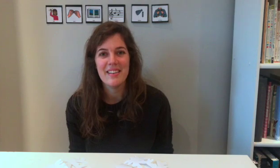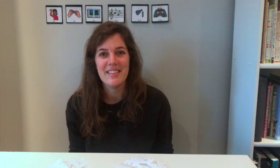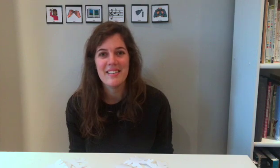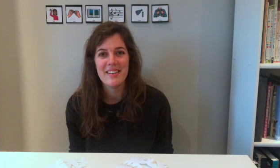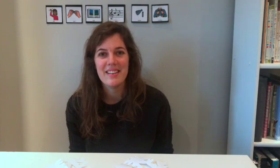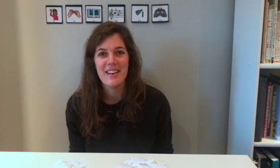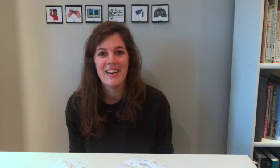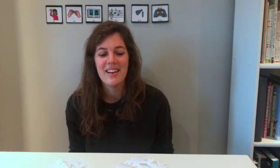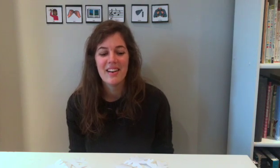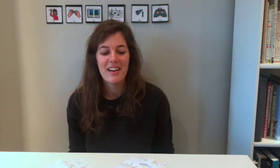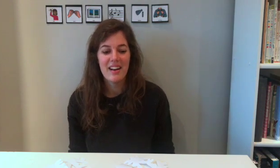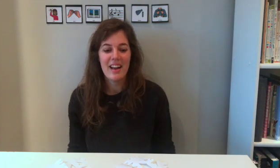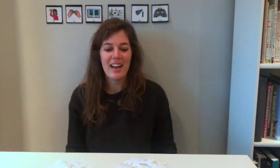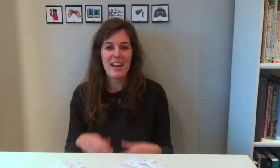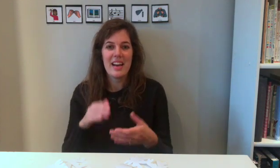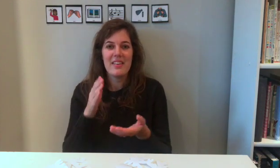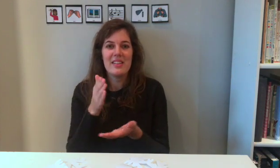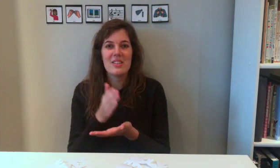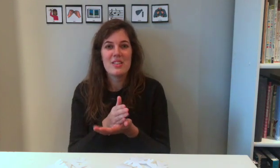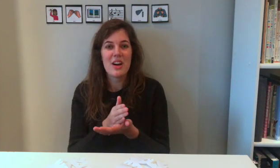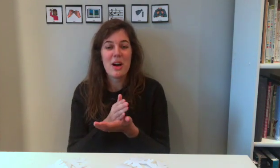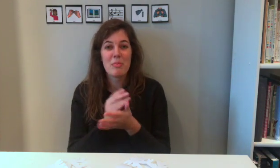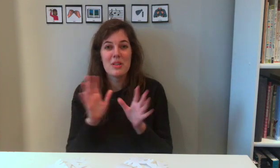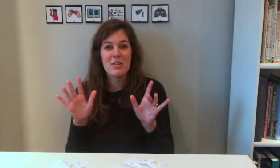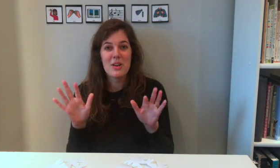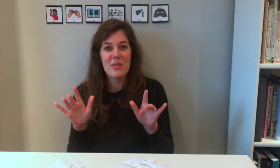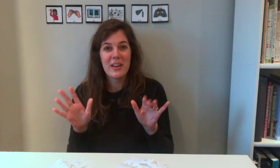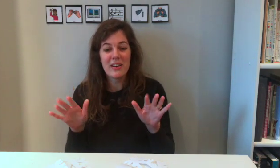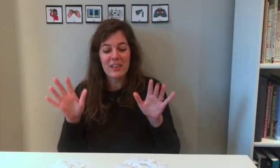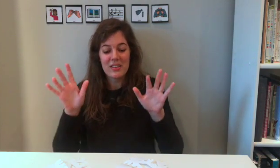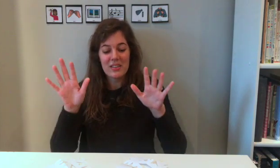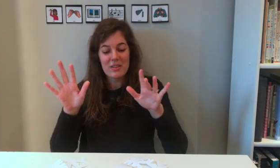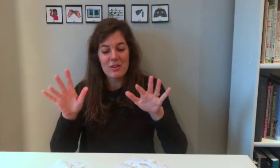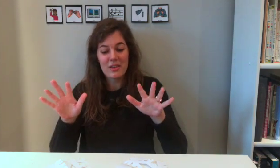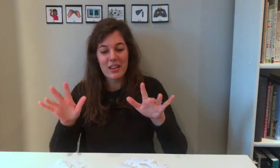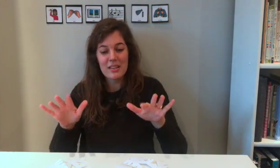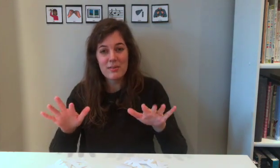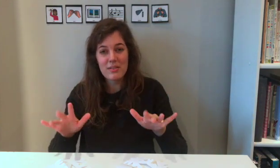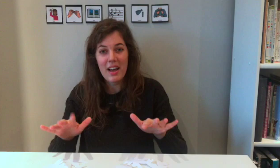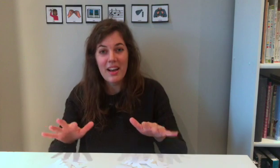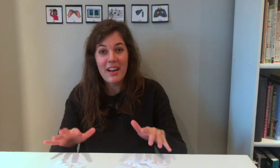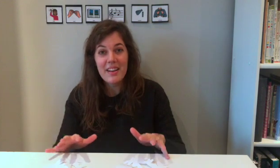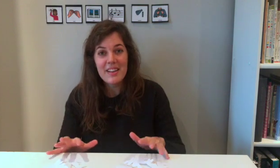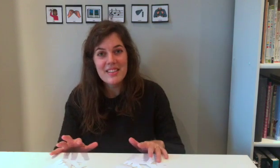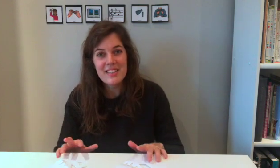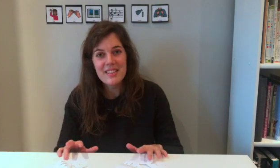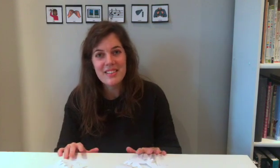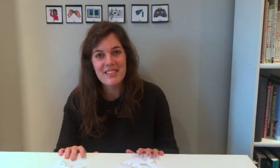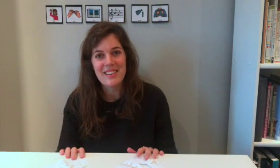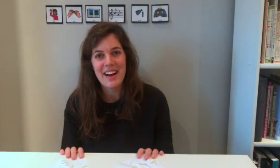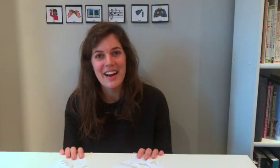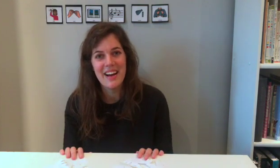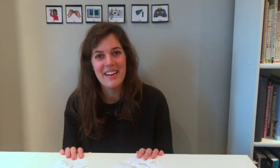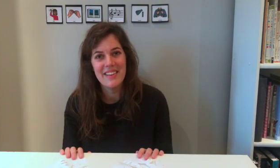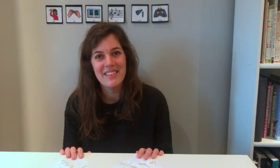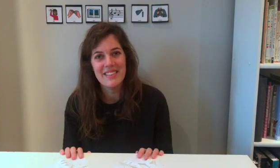ground. And now it stopped snowing. All the snowflakes fell to the ground.